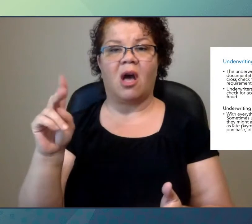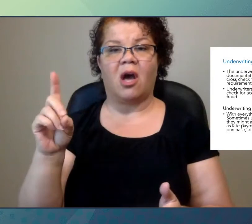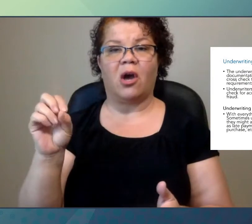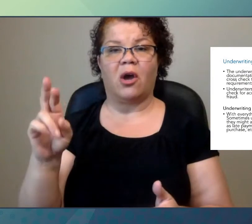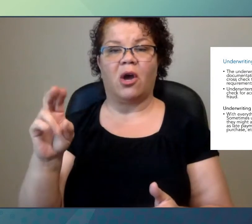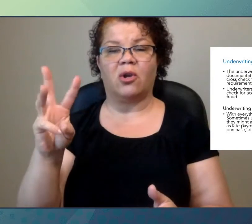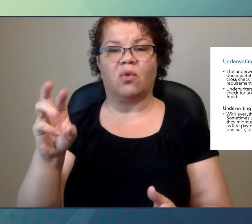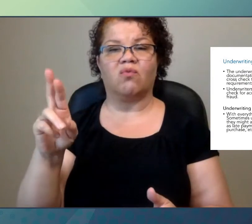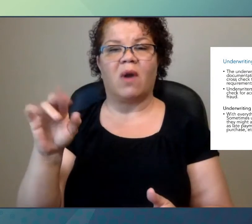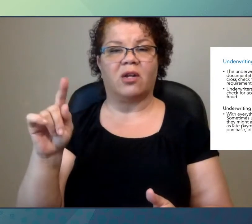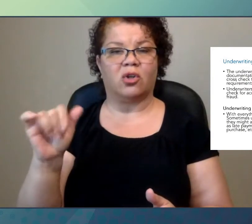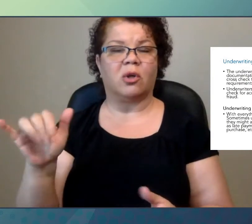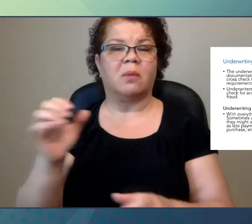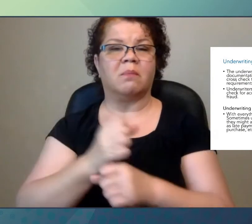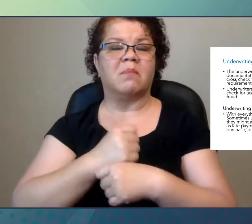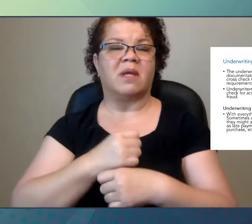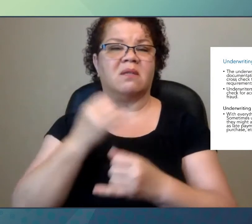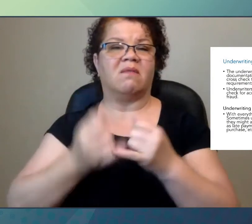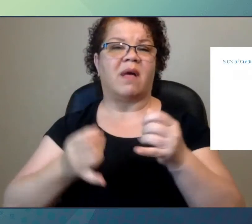loan with.